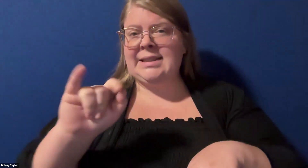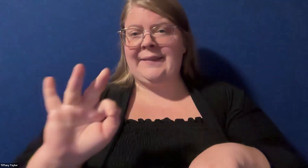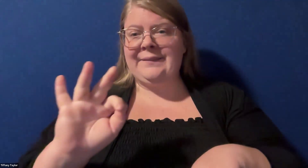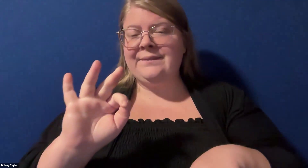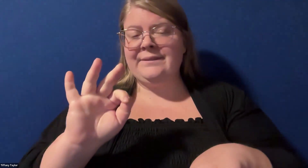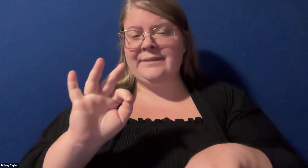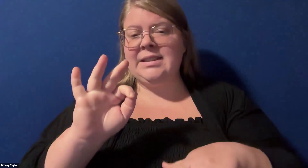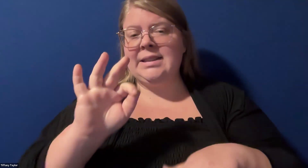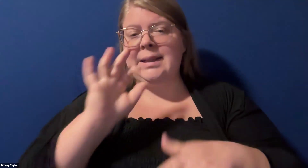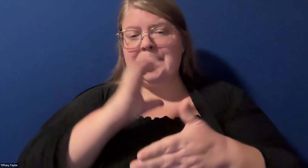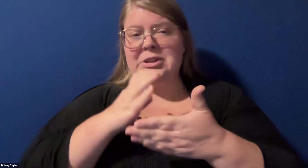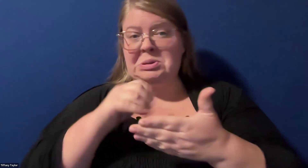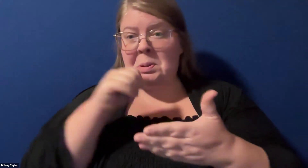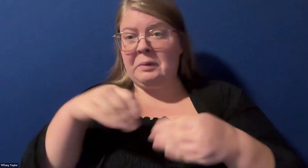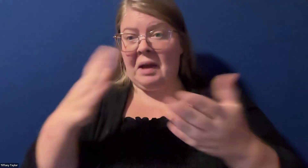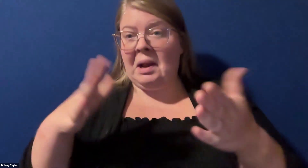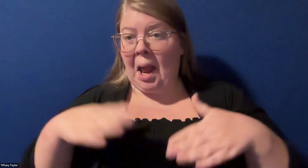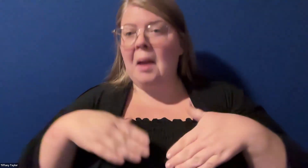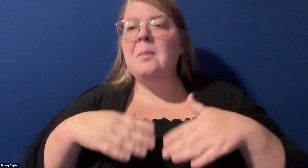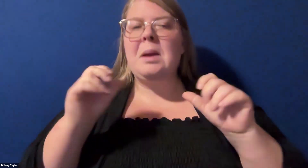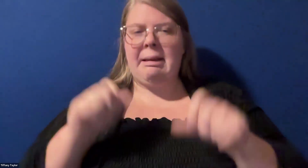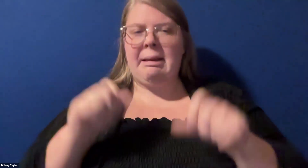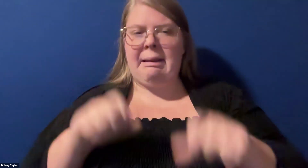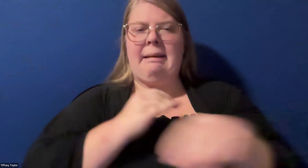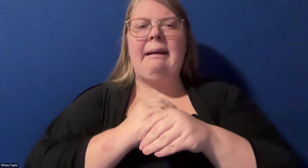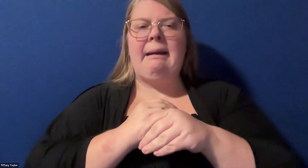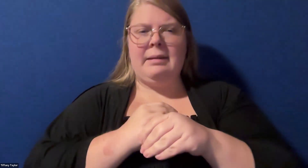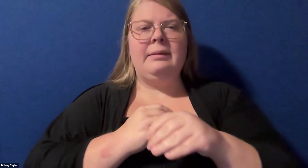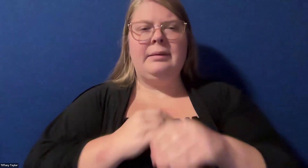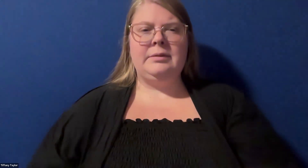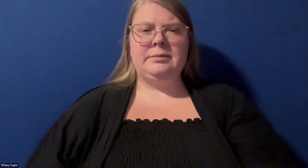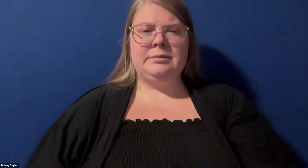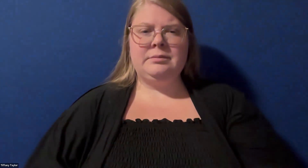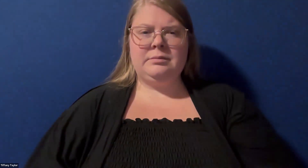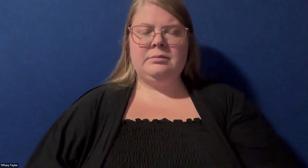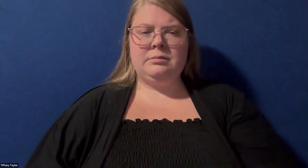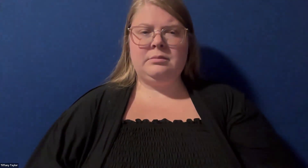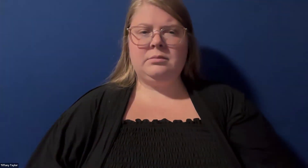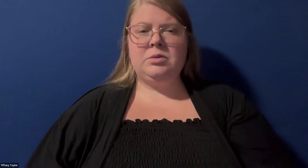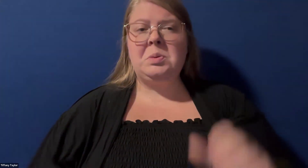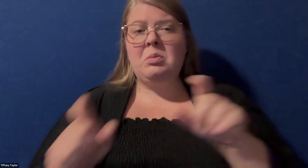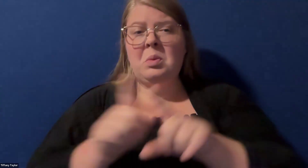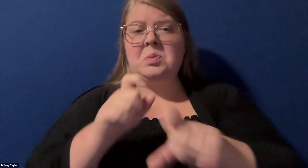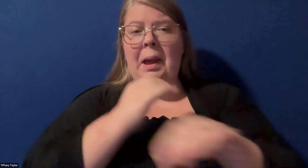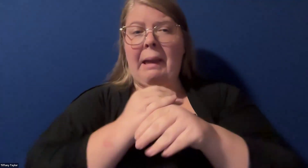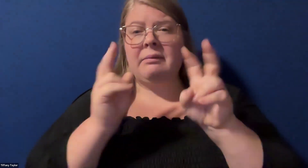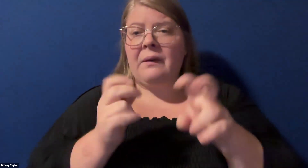then we can add some fallback here, like no featured image found. Okay, so in this way we can actually add